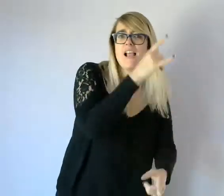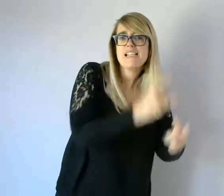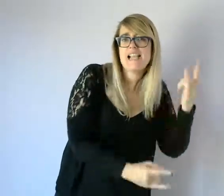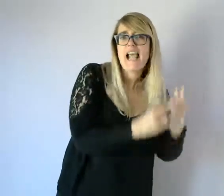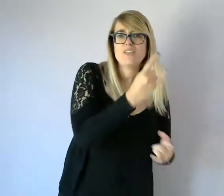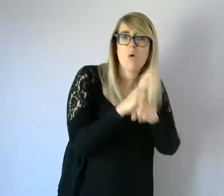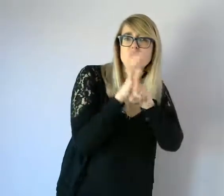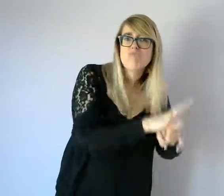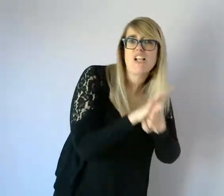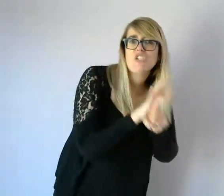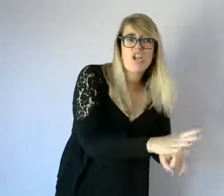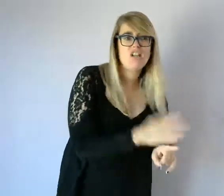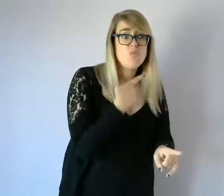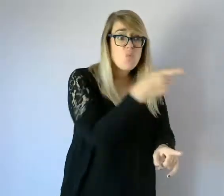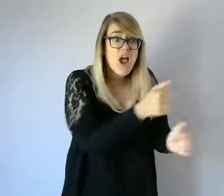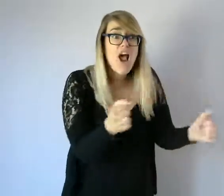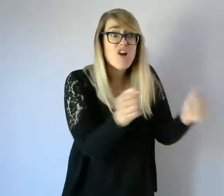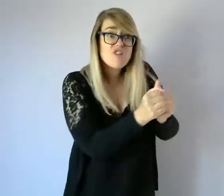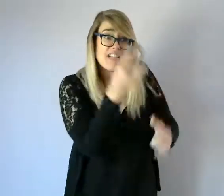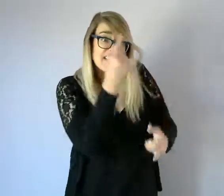into consenting.